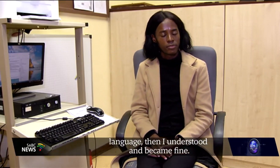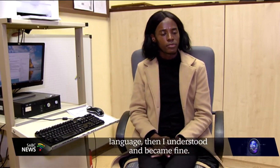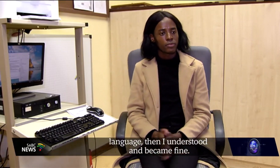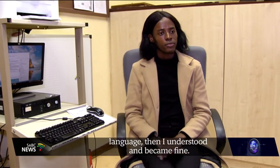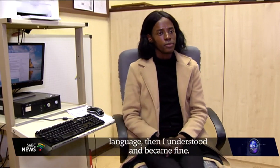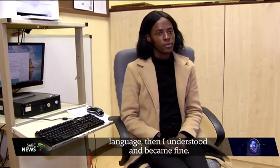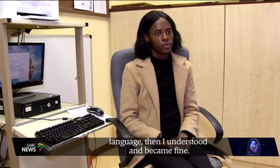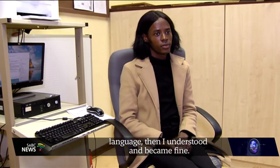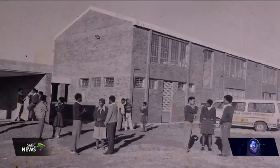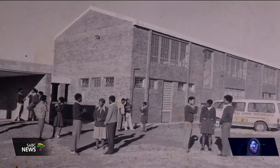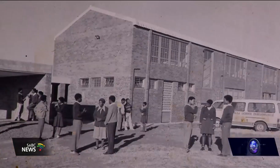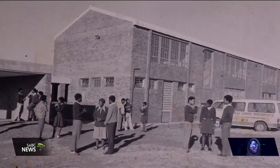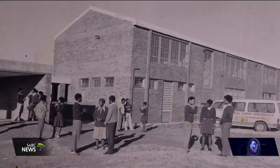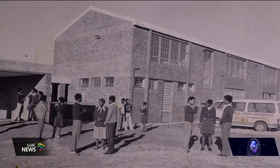became fine.